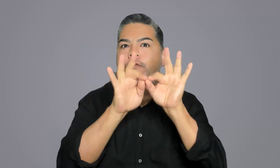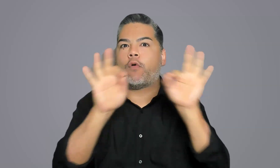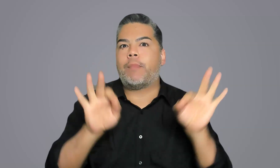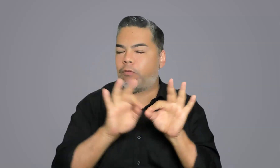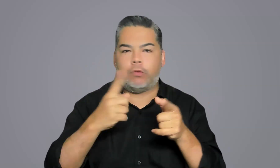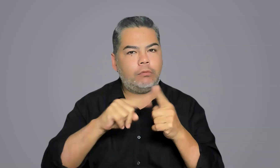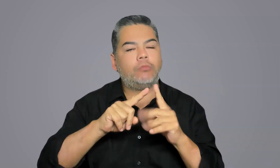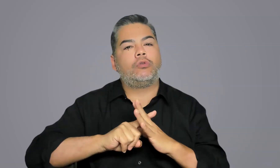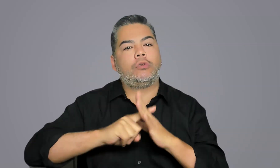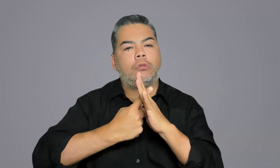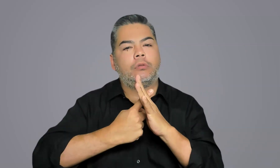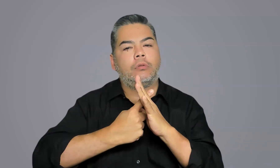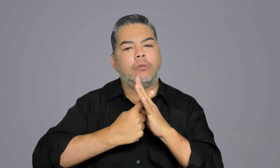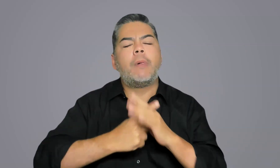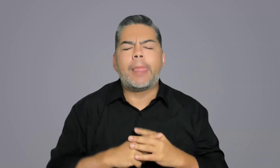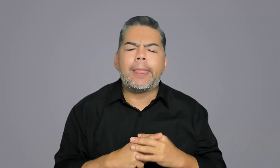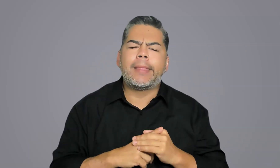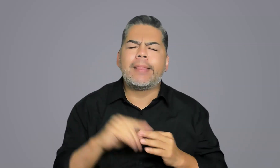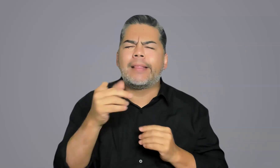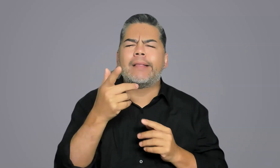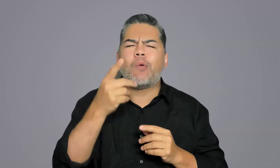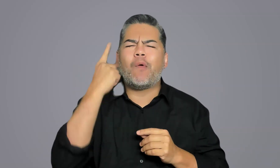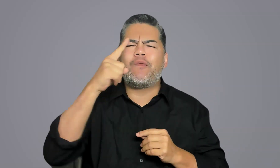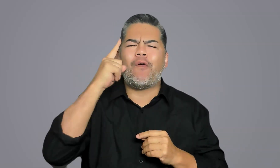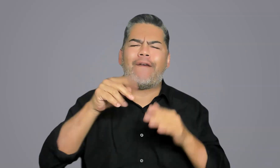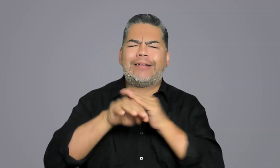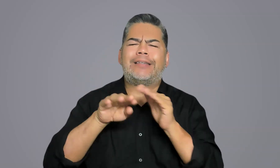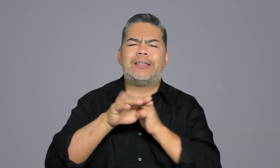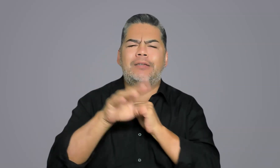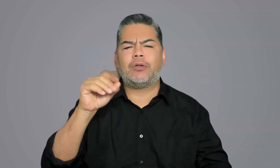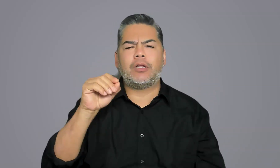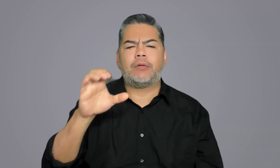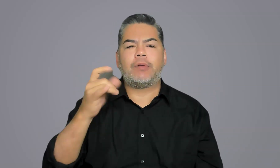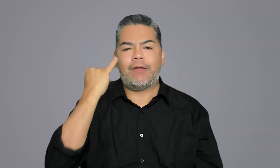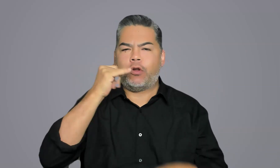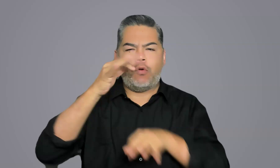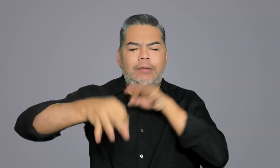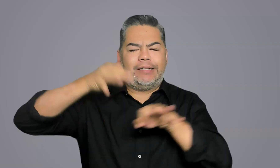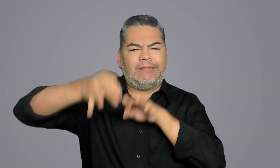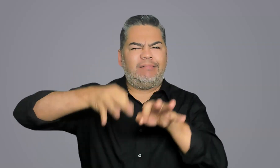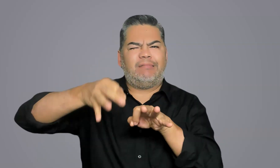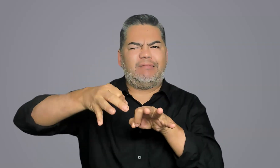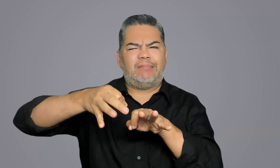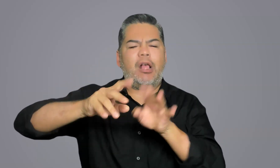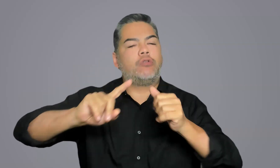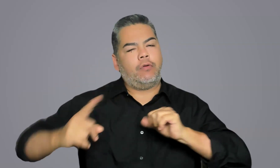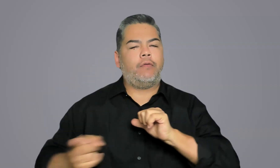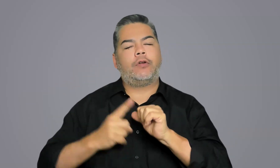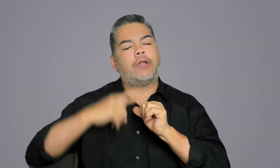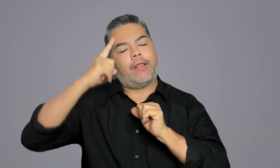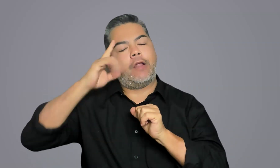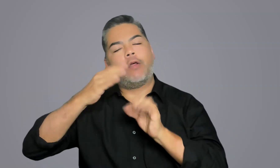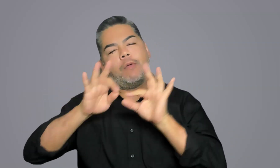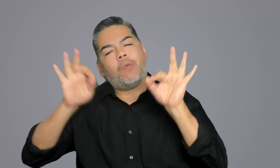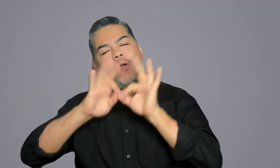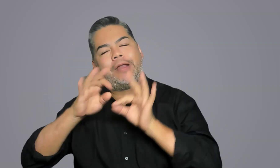But what's the point in talking about creating these accessible documents if we don't actually define what they are? So on this slide, we've got our first